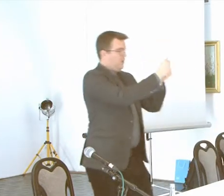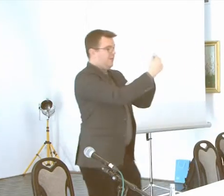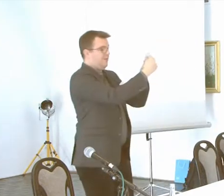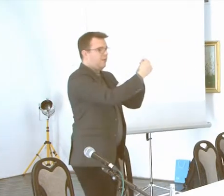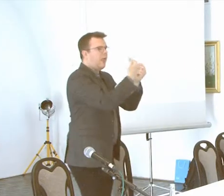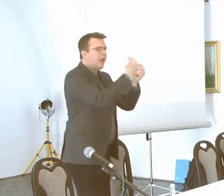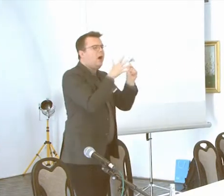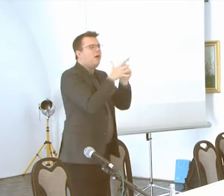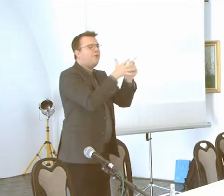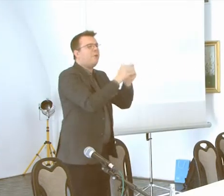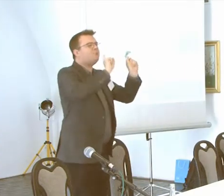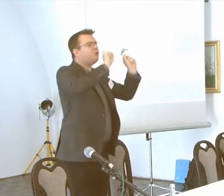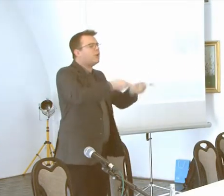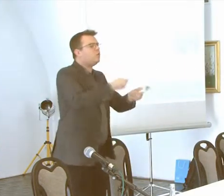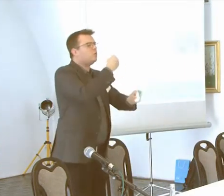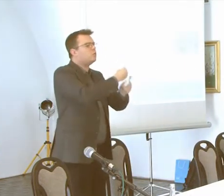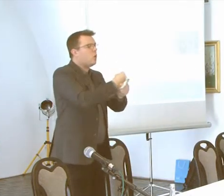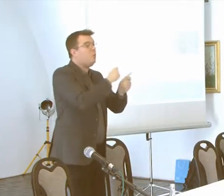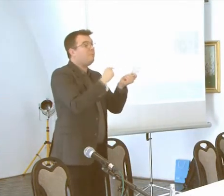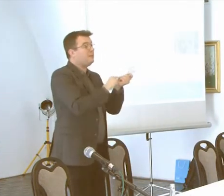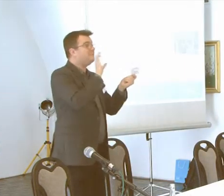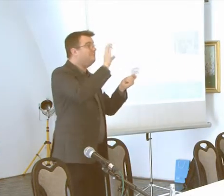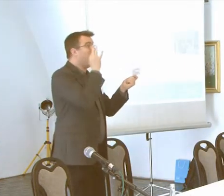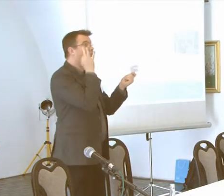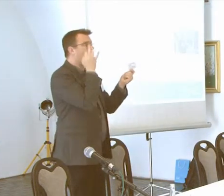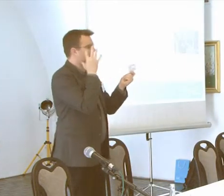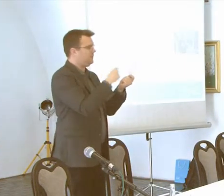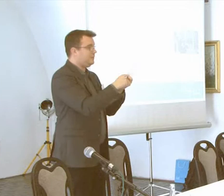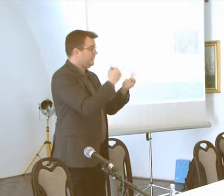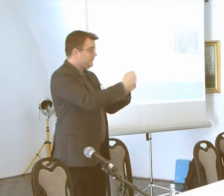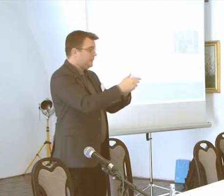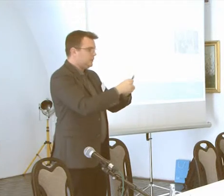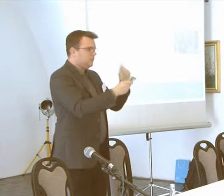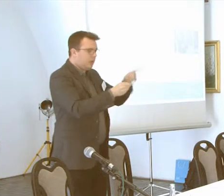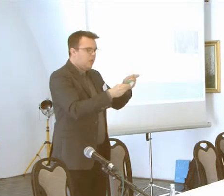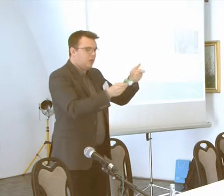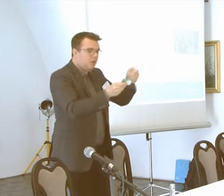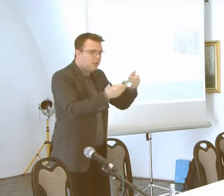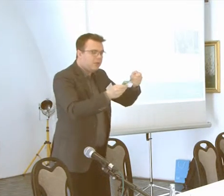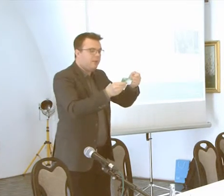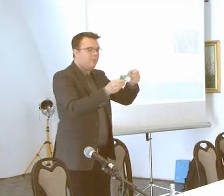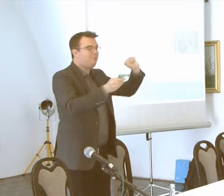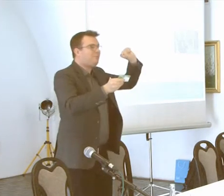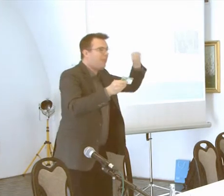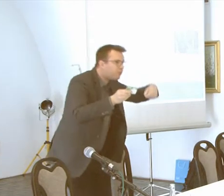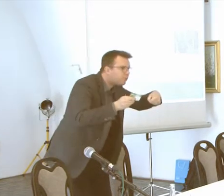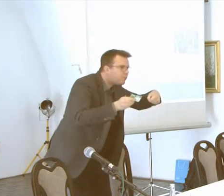And right now with this situation, it explains you how to do it, but it's not so practical